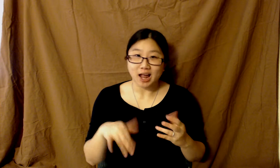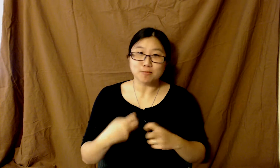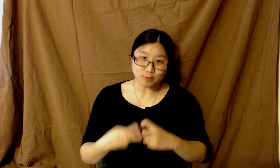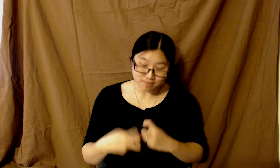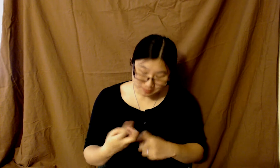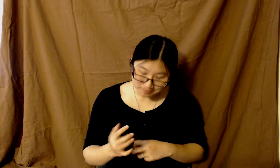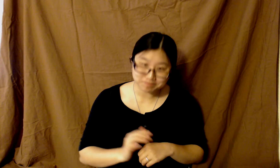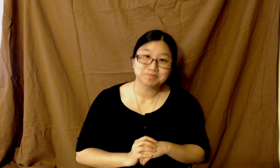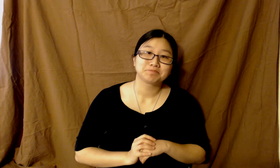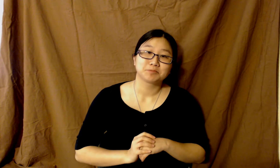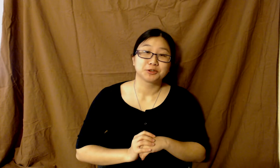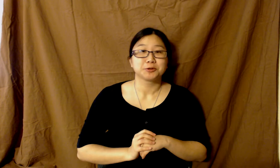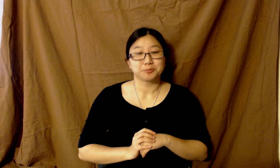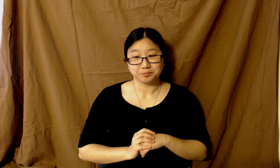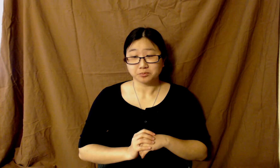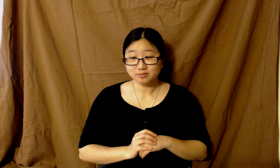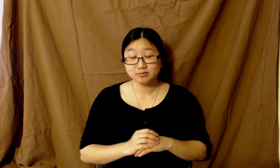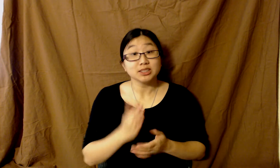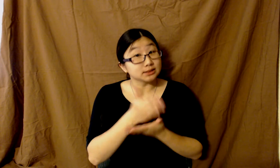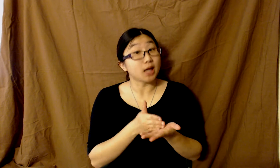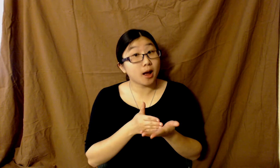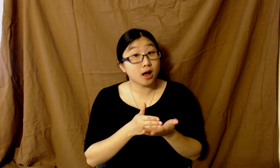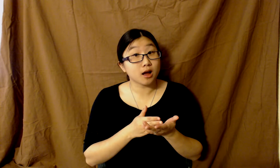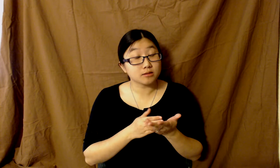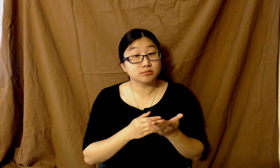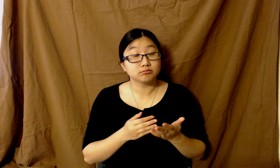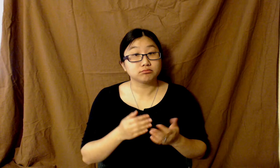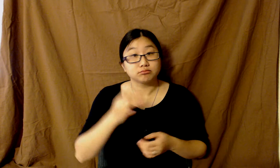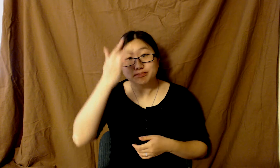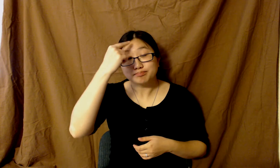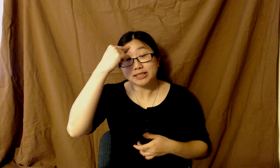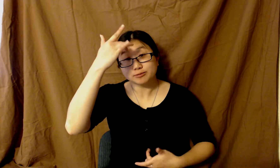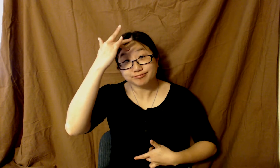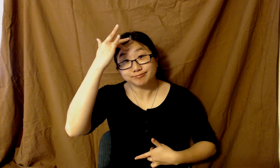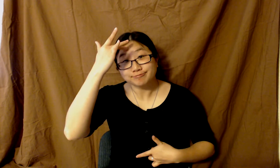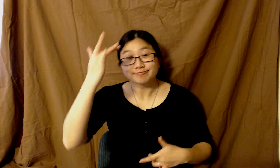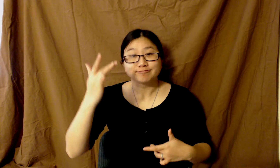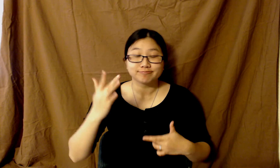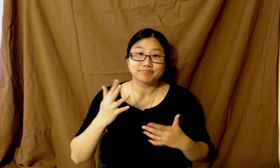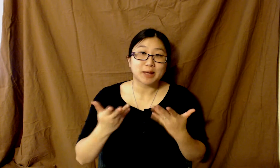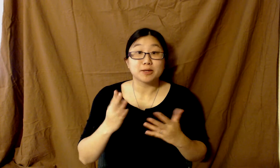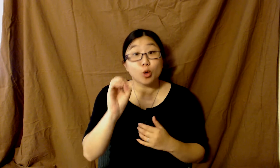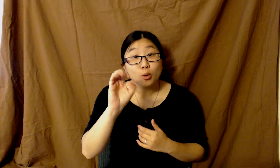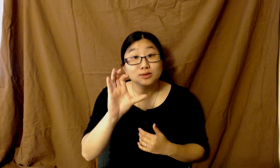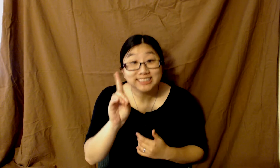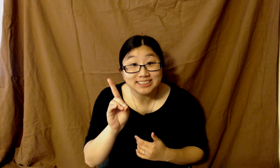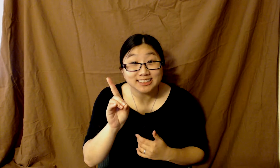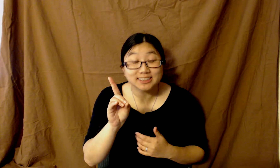territory of mental illness when you do things like compulsively overwash your hands or paws, or you develop a ritual that's so extreme that you can't sit down to